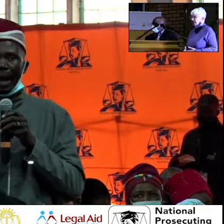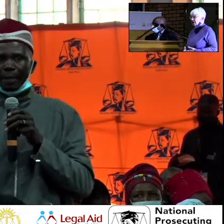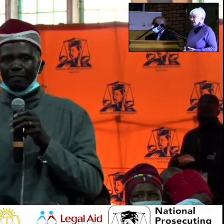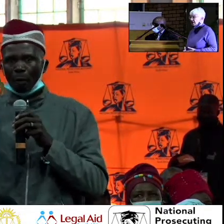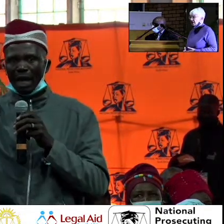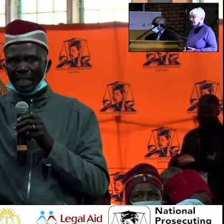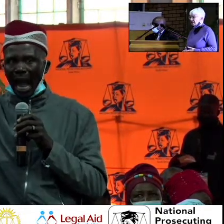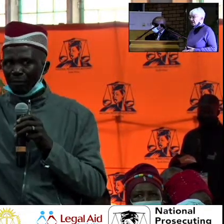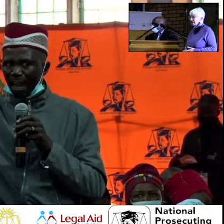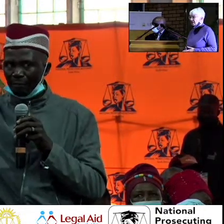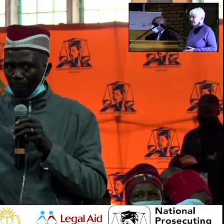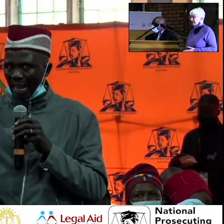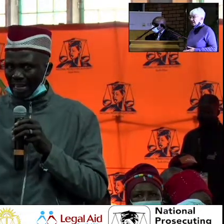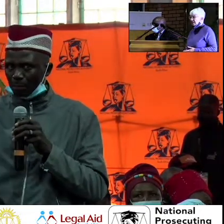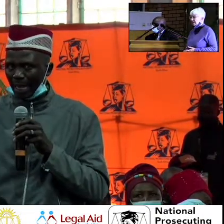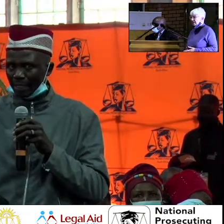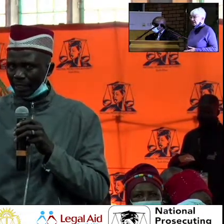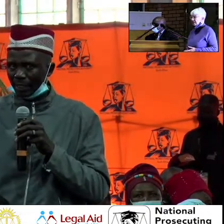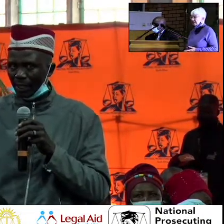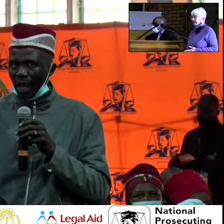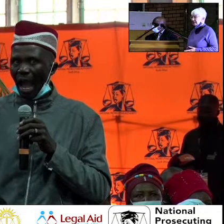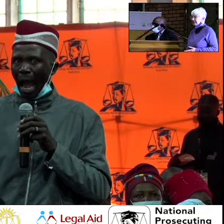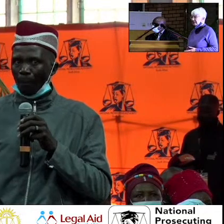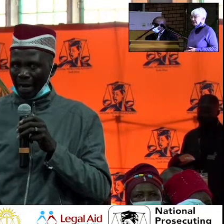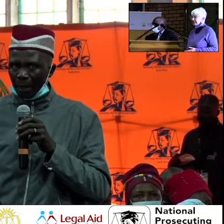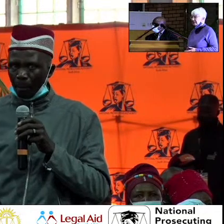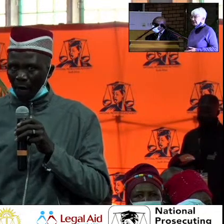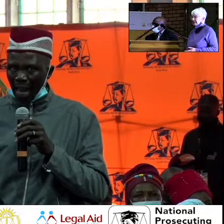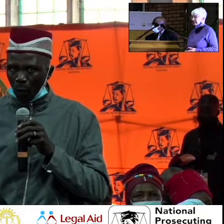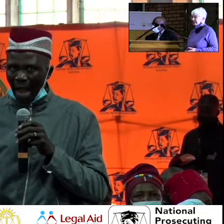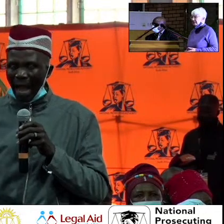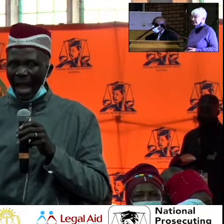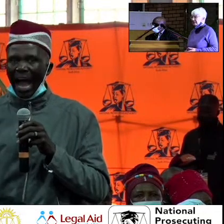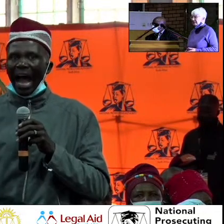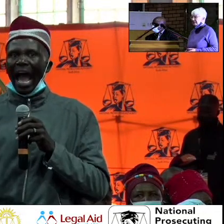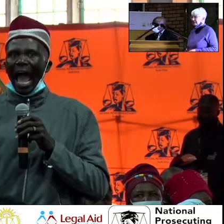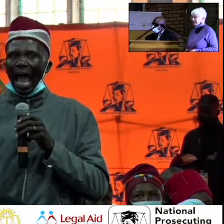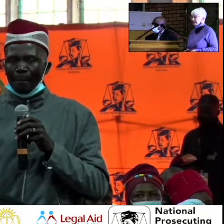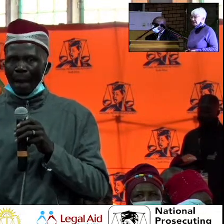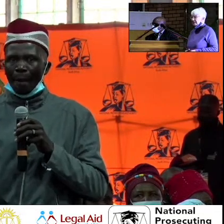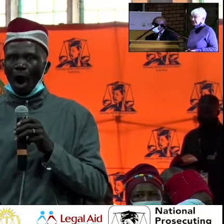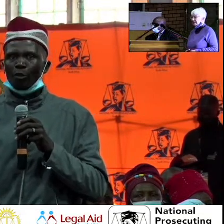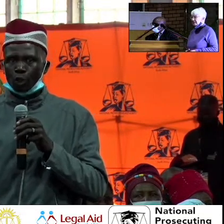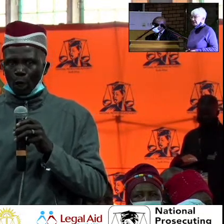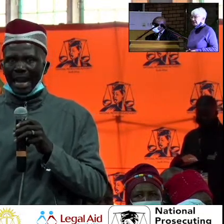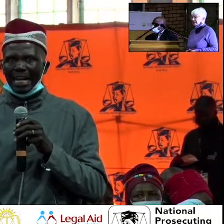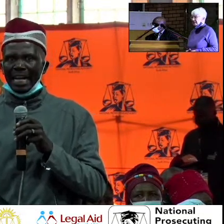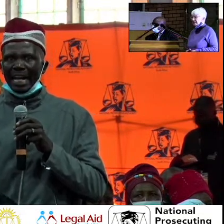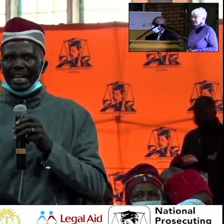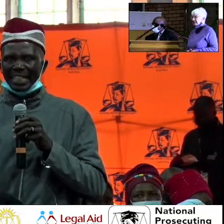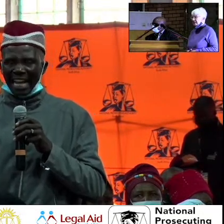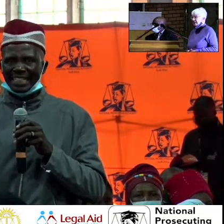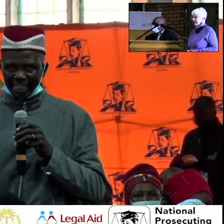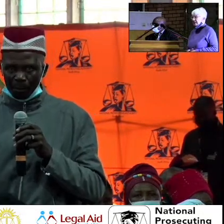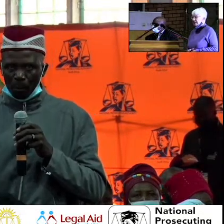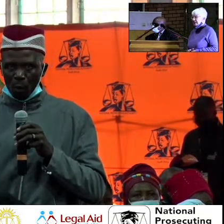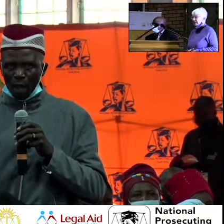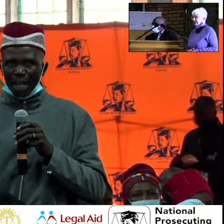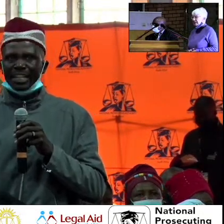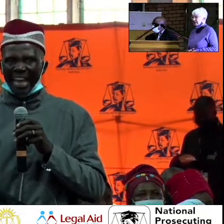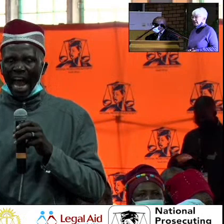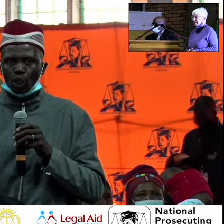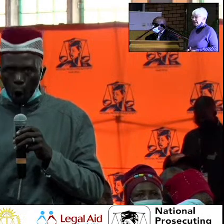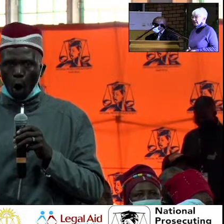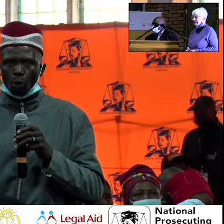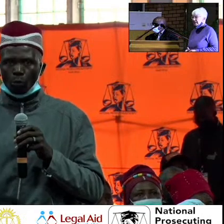And I'm giving, because I'm covered by other speakers. I'm Bonan Bolegwa, a member of zonal task team